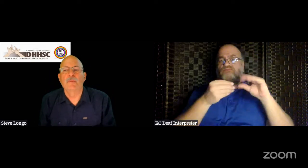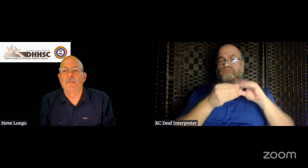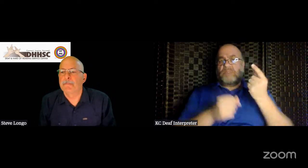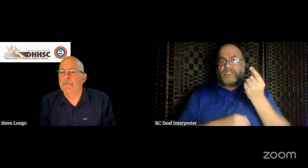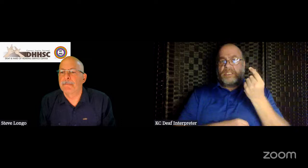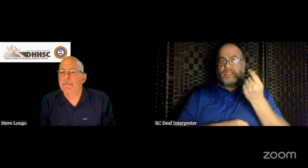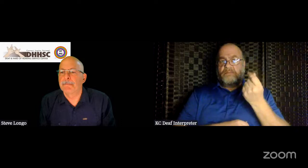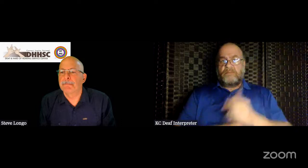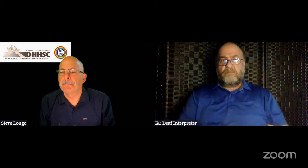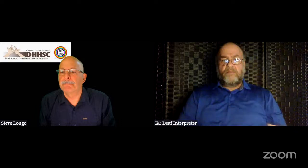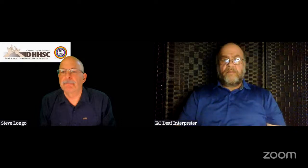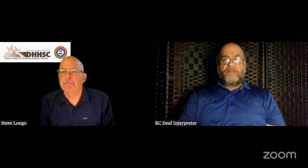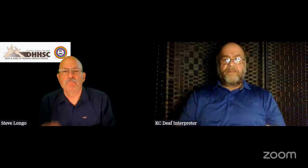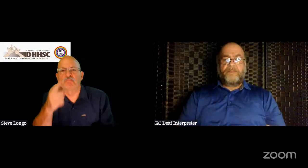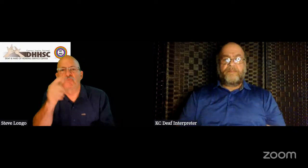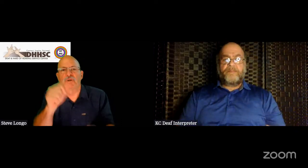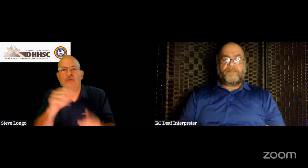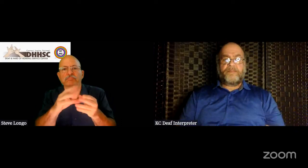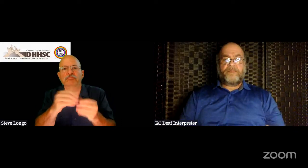Patty's going to check and see.